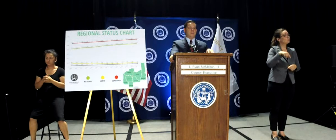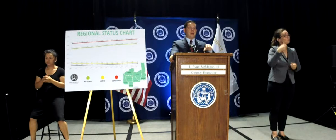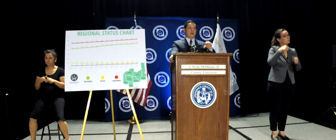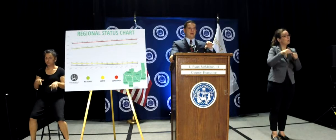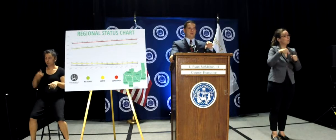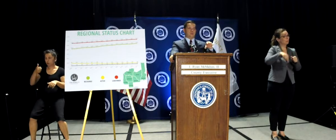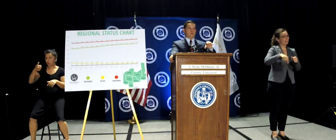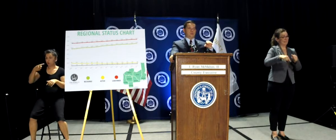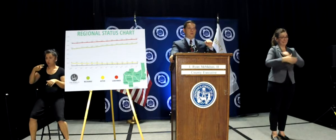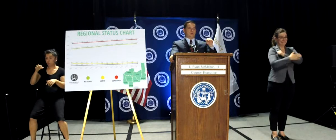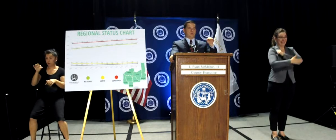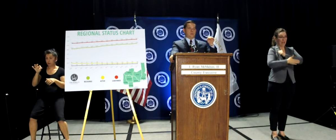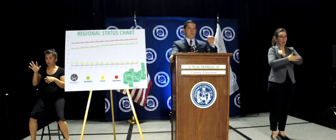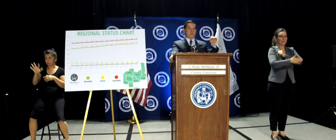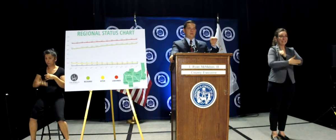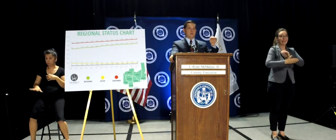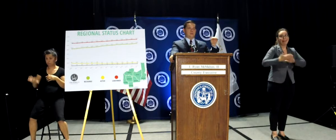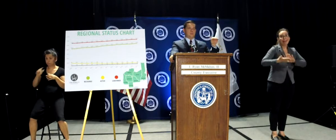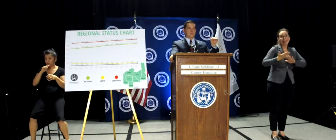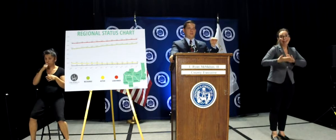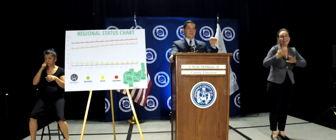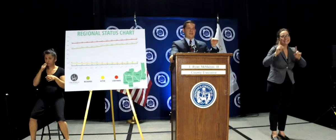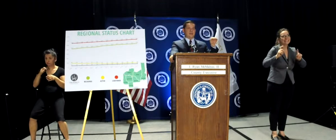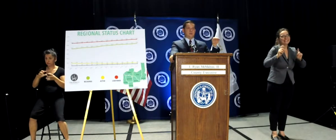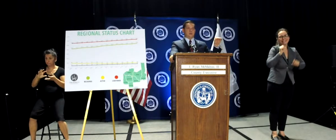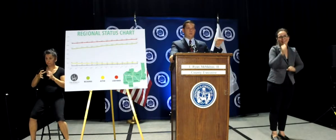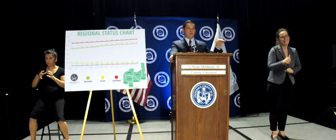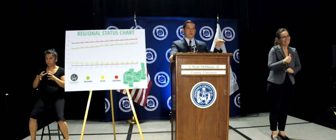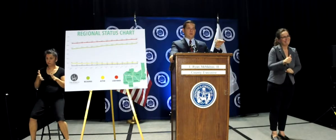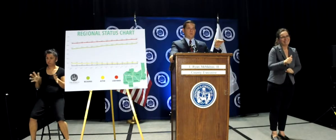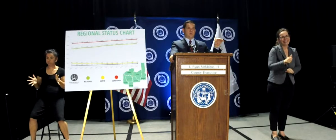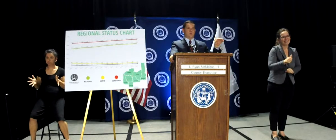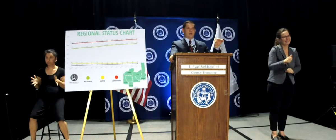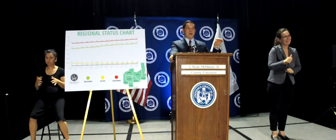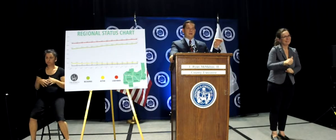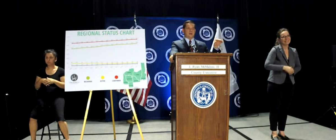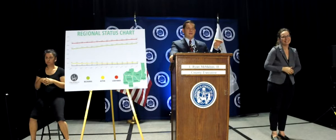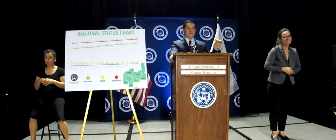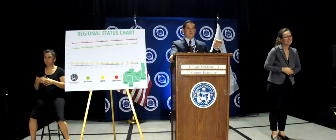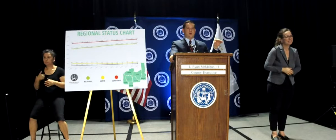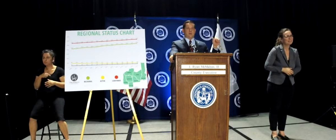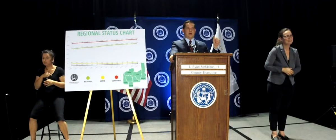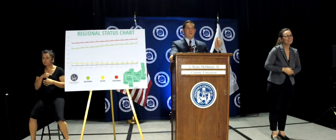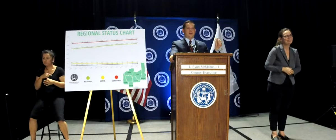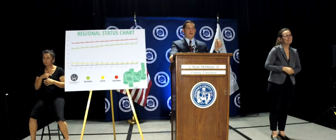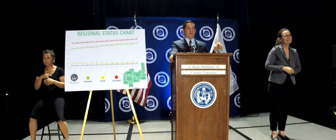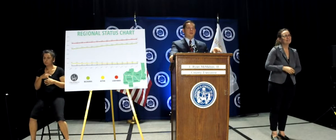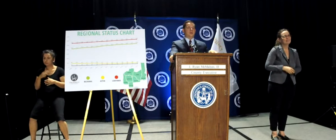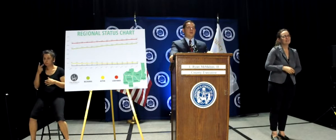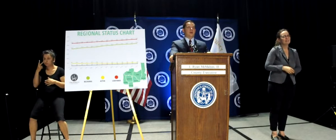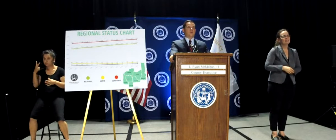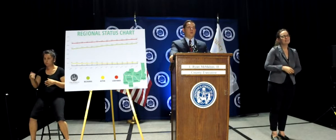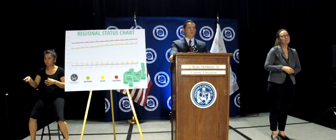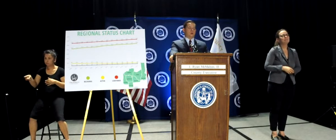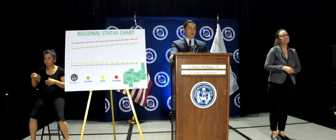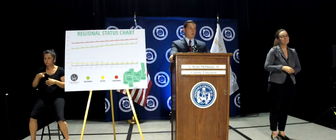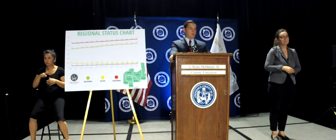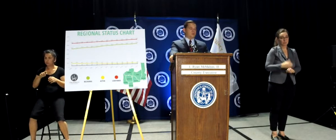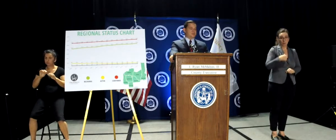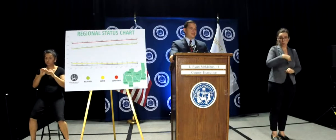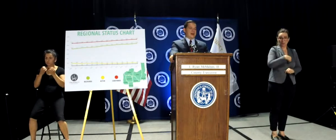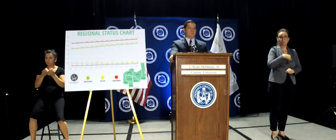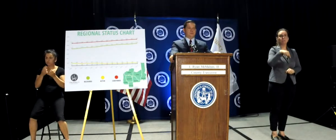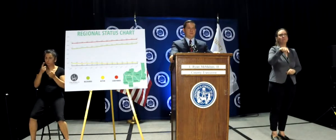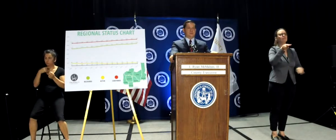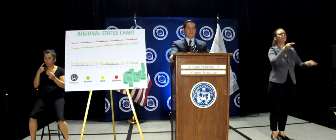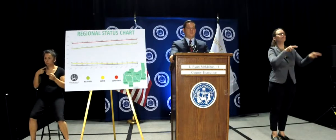we manage the need in the community. We analyze it with all the health data, and we look at where